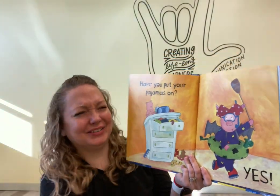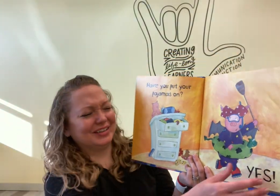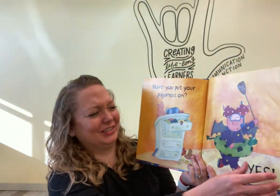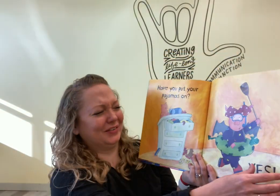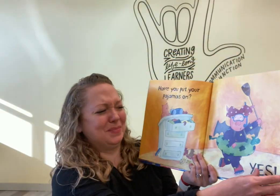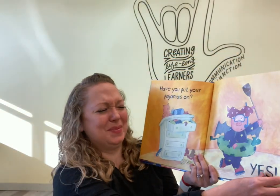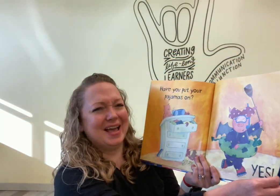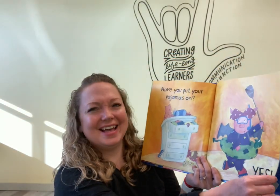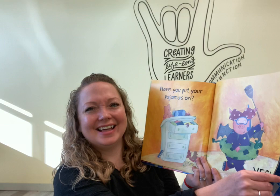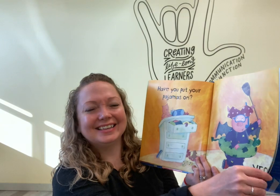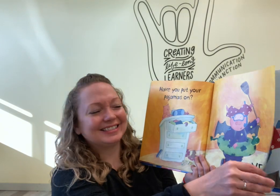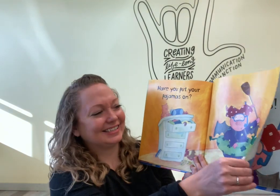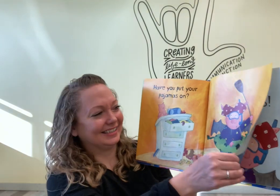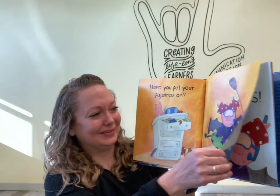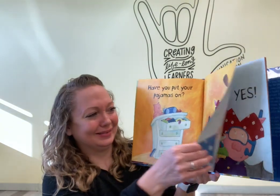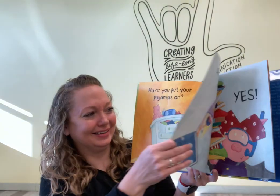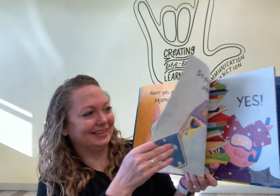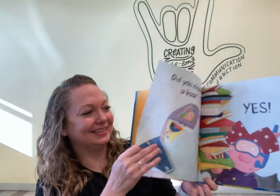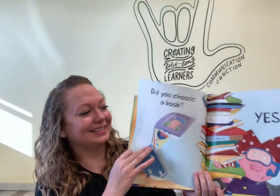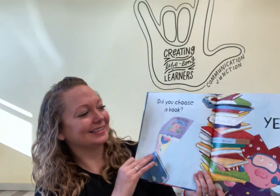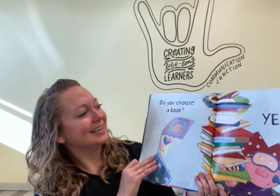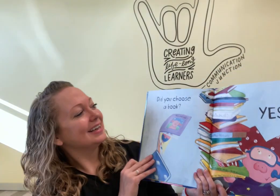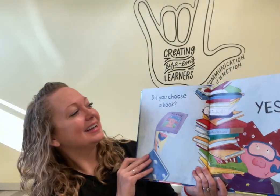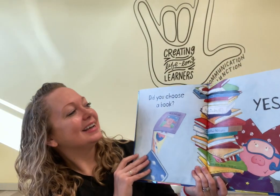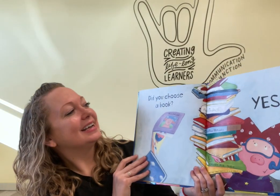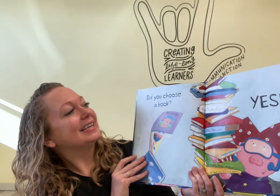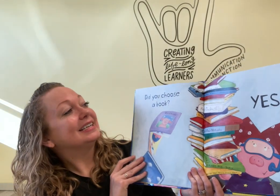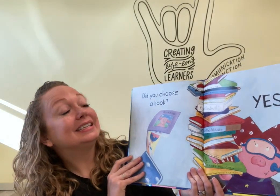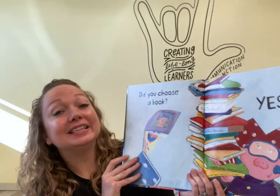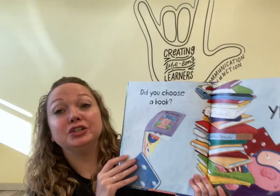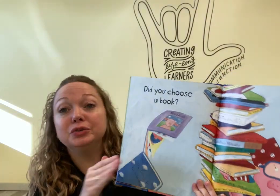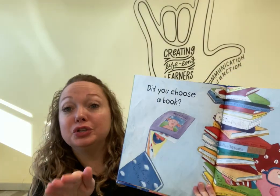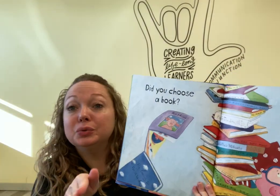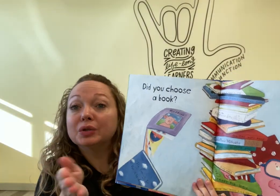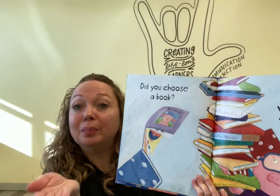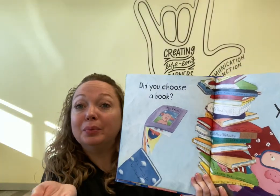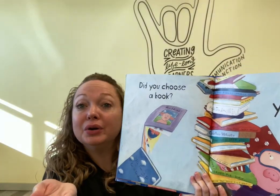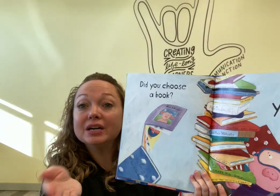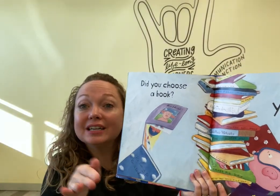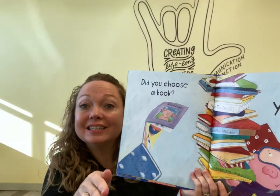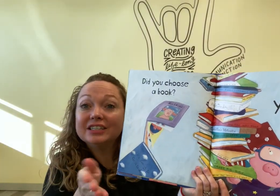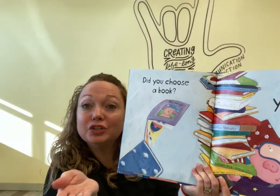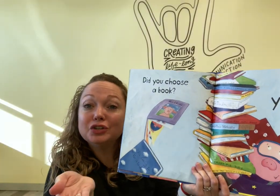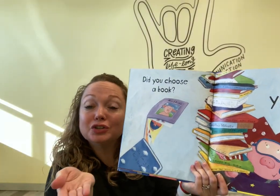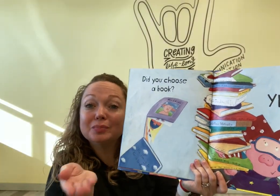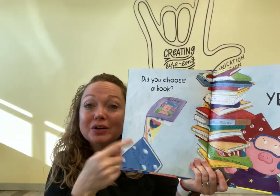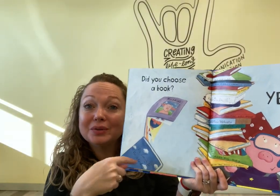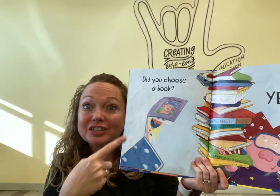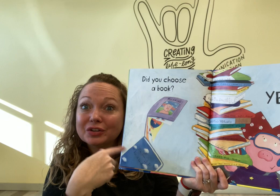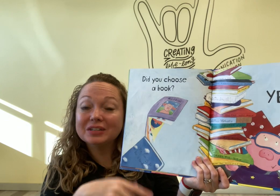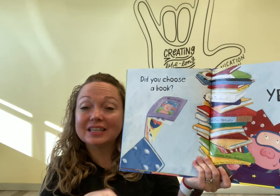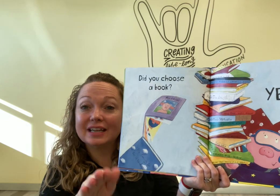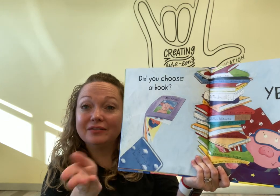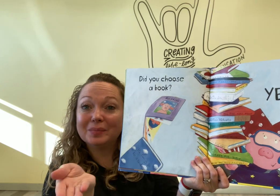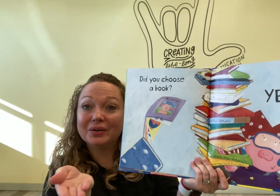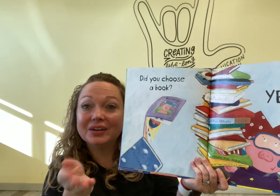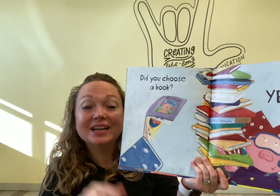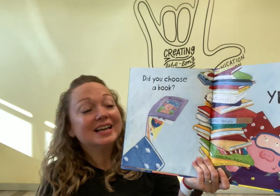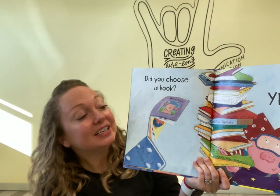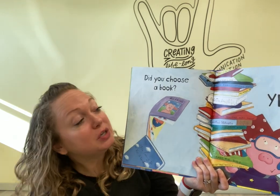for bed, silly Cornelius. Did you choose a book? Did you choose your book? We just learned that sign for book. Did you choose